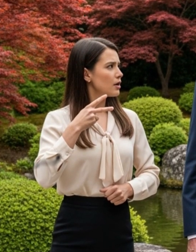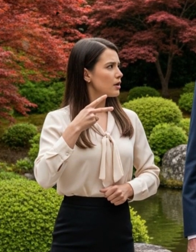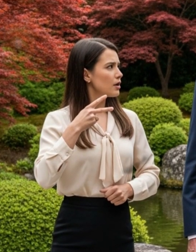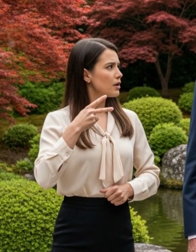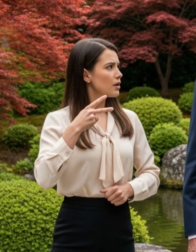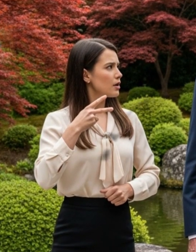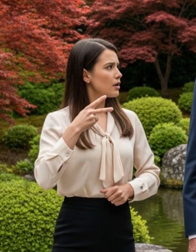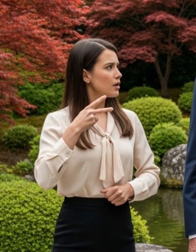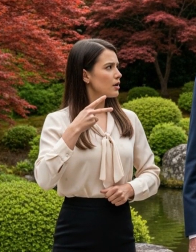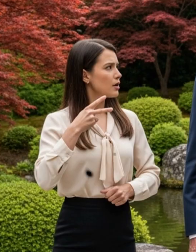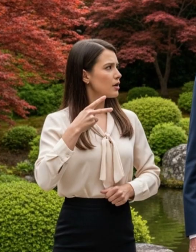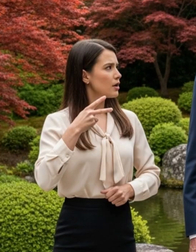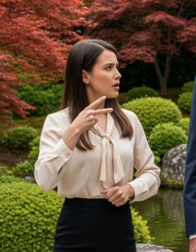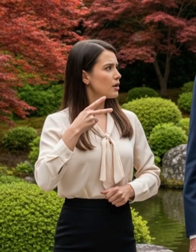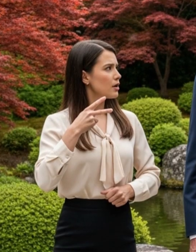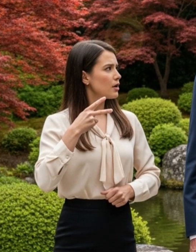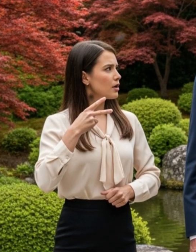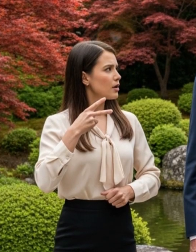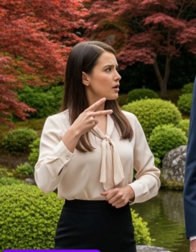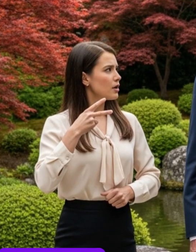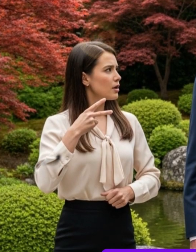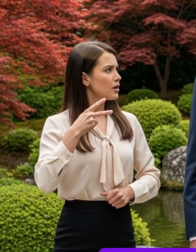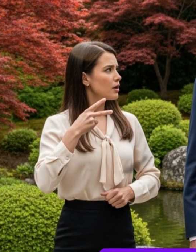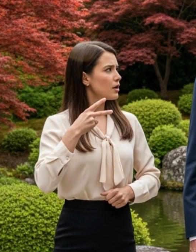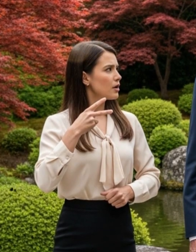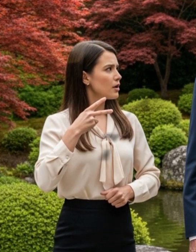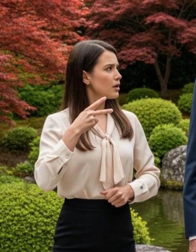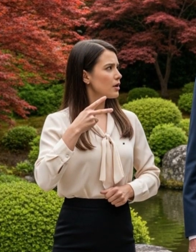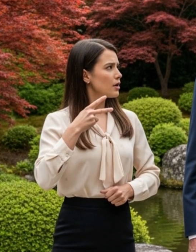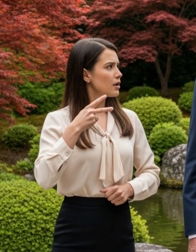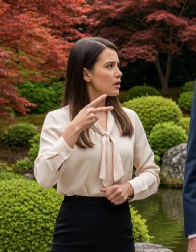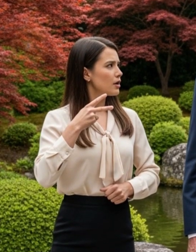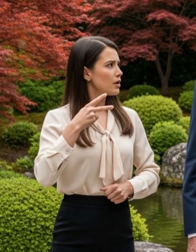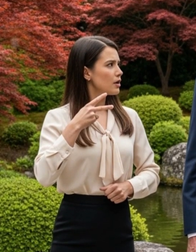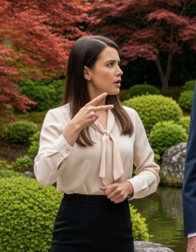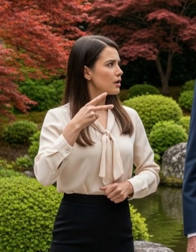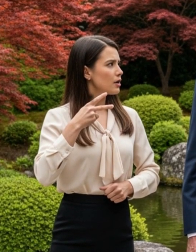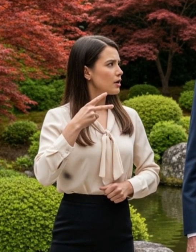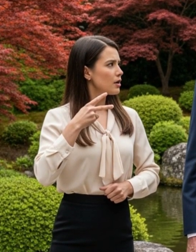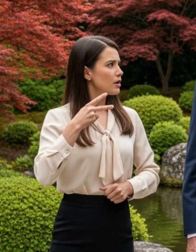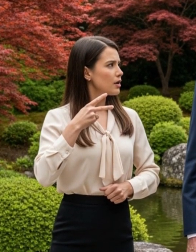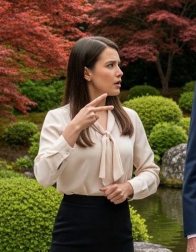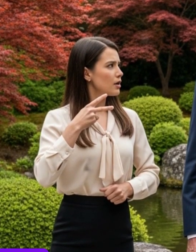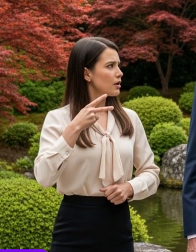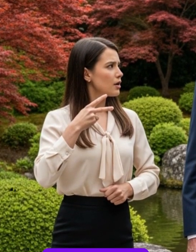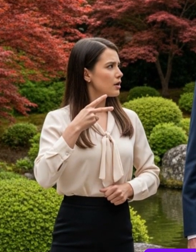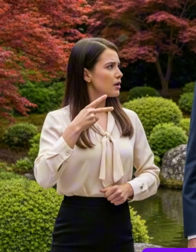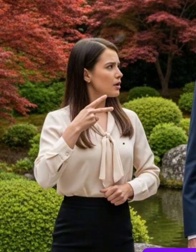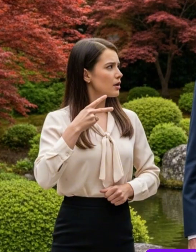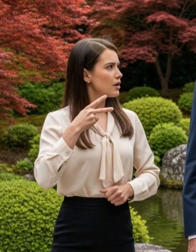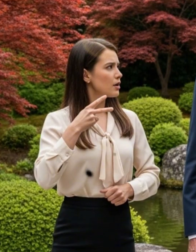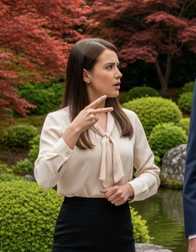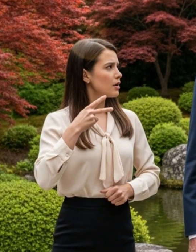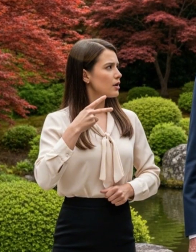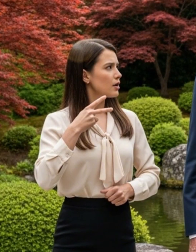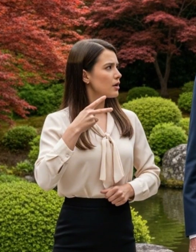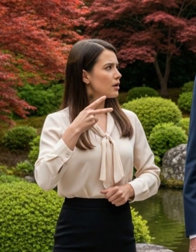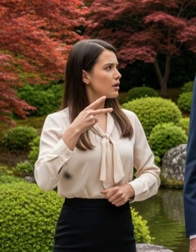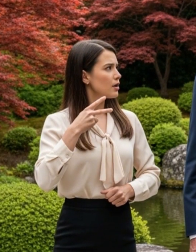due respect, Mr. Thorne, you're funding the restoration of ancient frescoes, but you're unwilling to restore the relationship